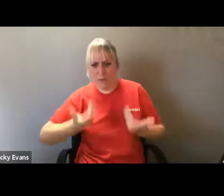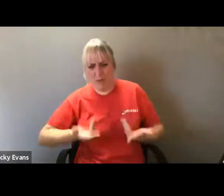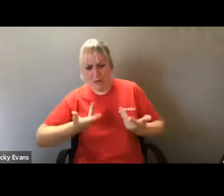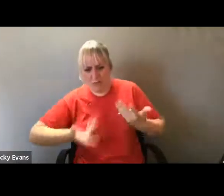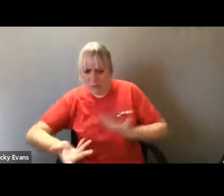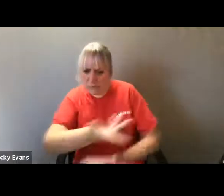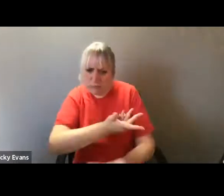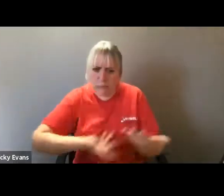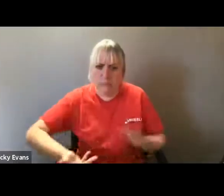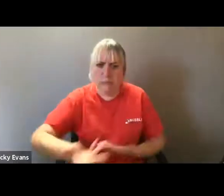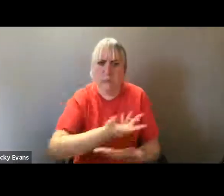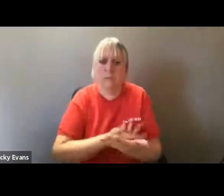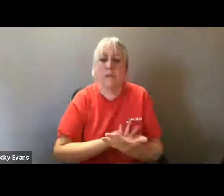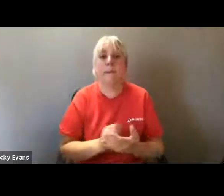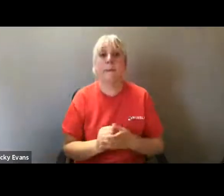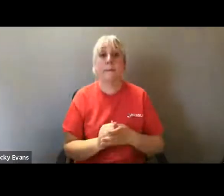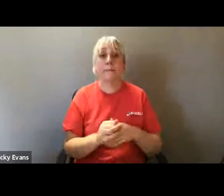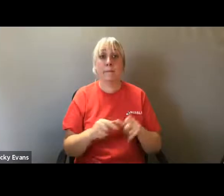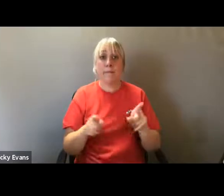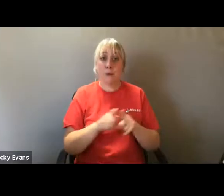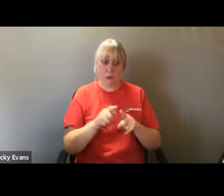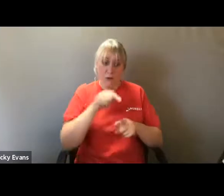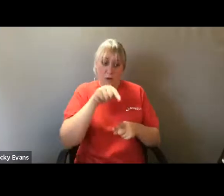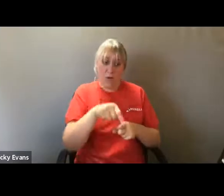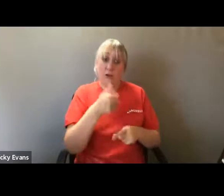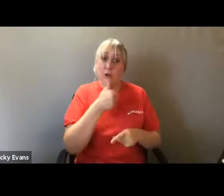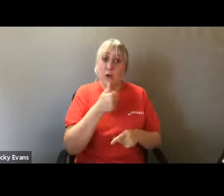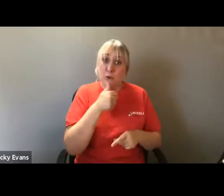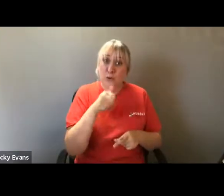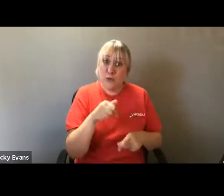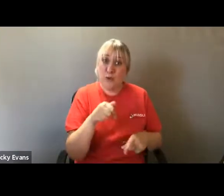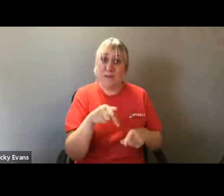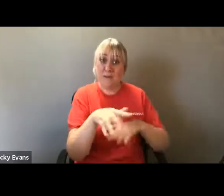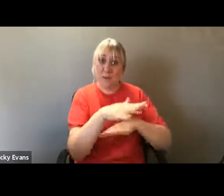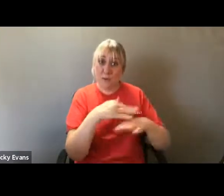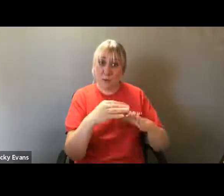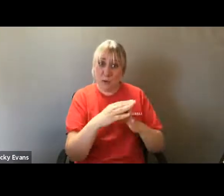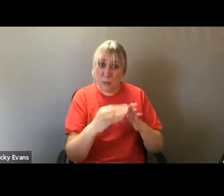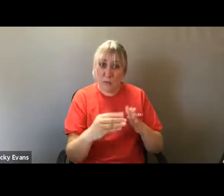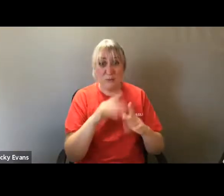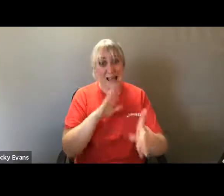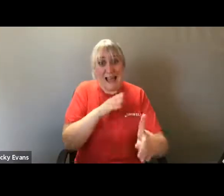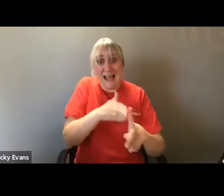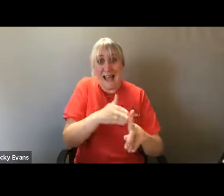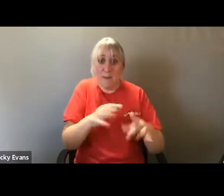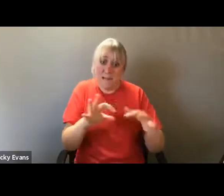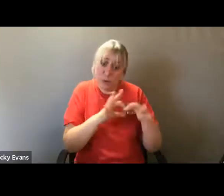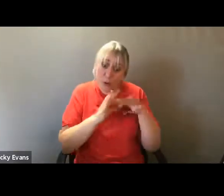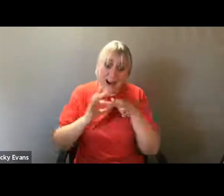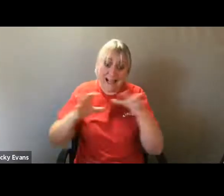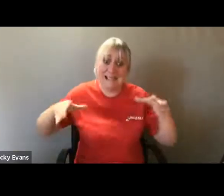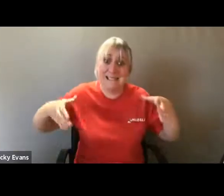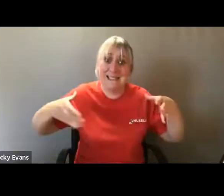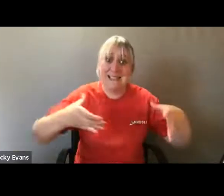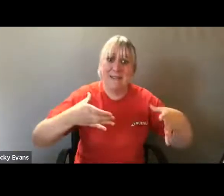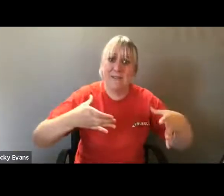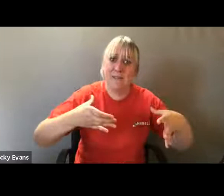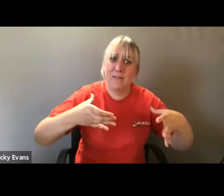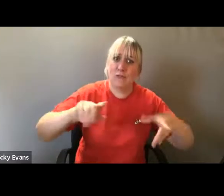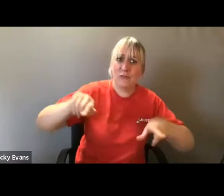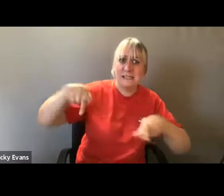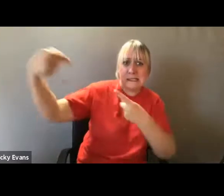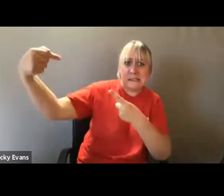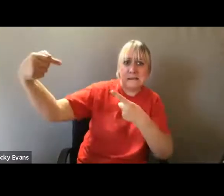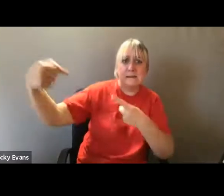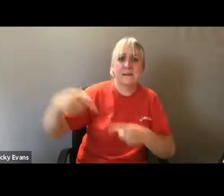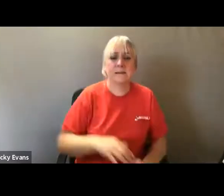primary use of the social model should be as a tool for collective resistance. I also thought more